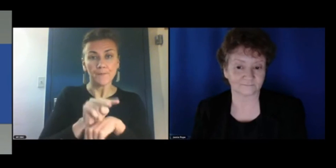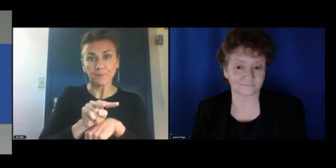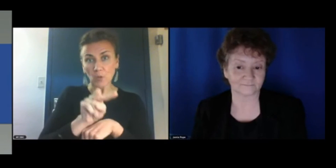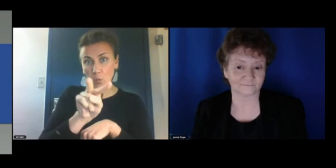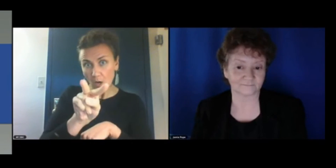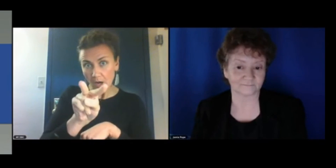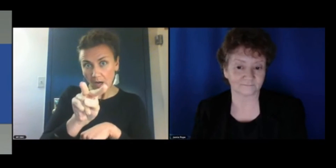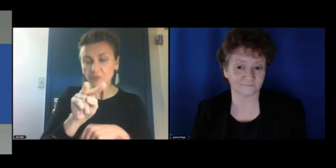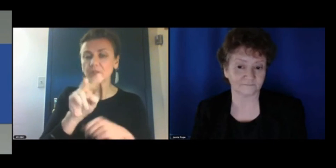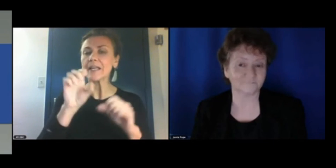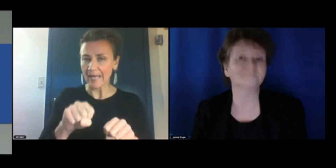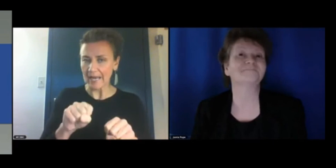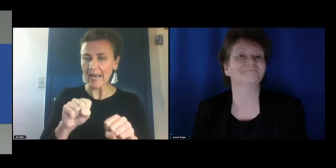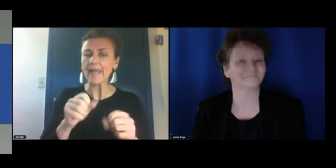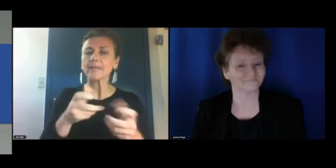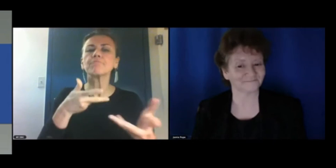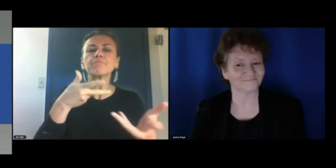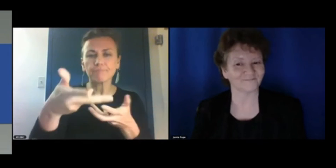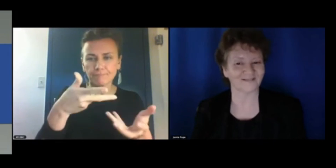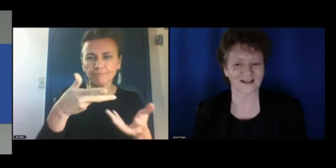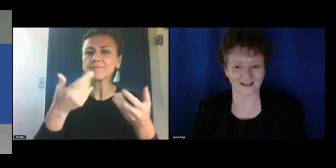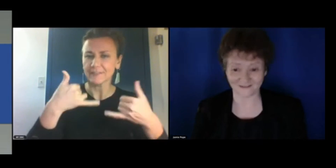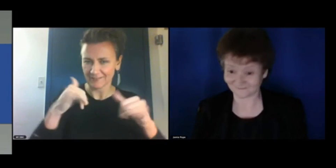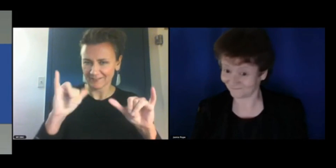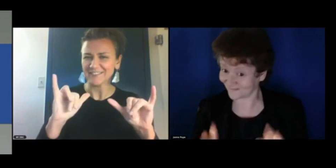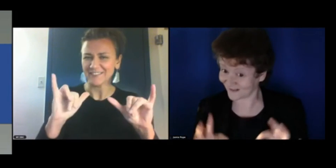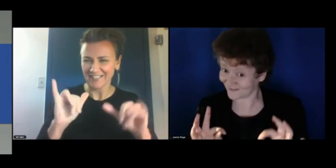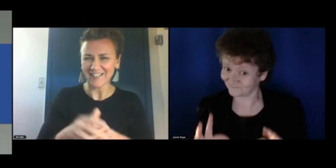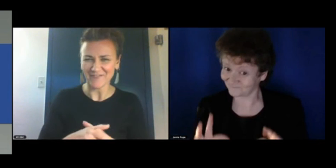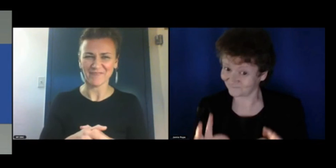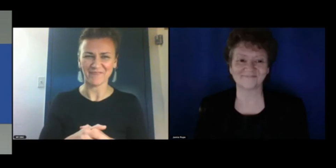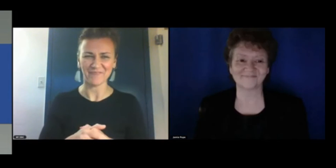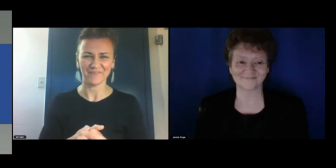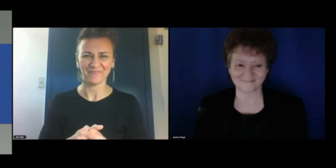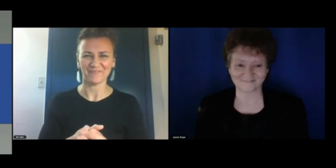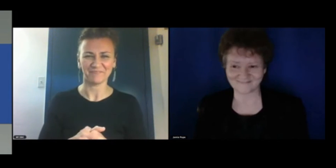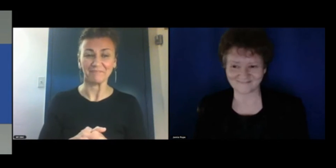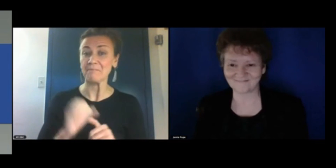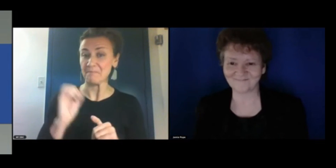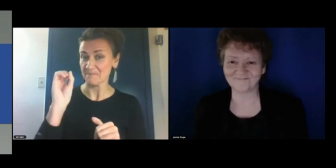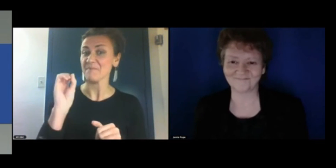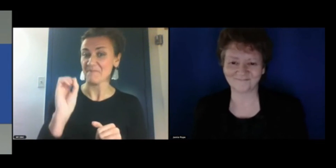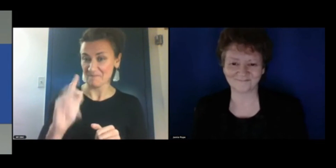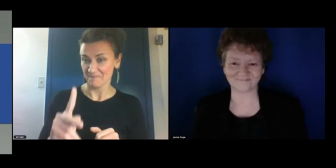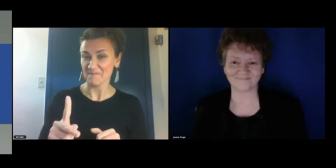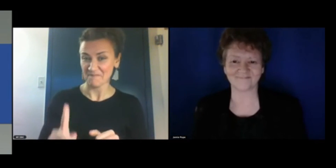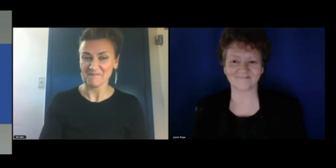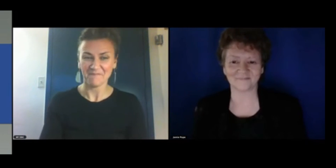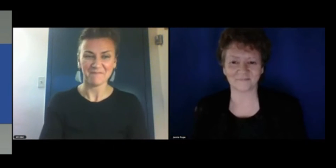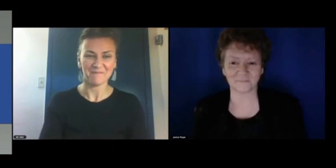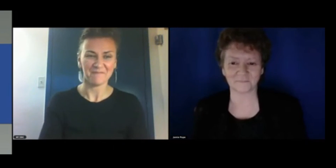webinar. It's not you just sitting at home and watching the screen, it's actually an interaction.